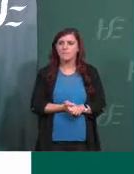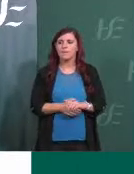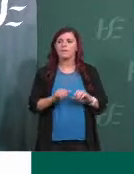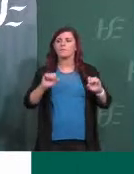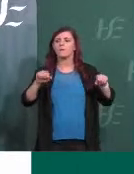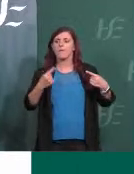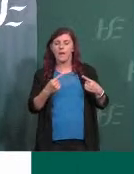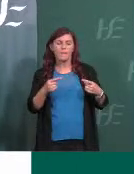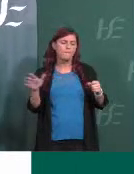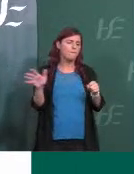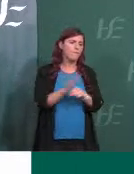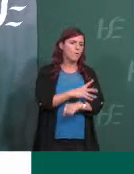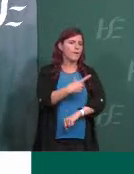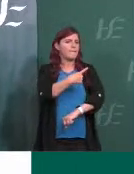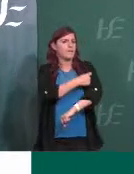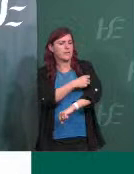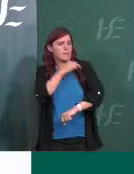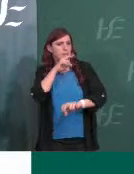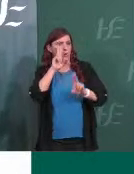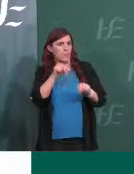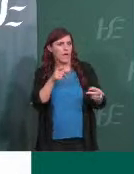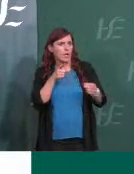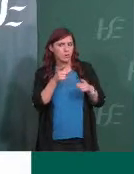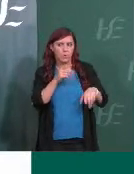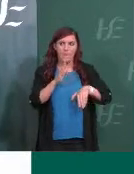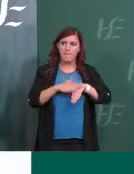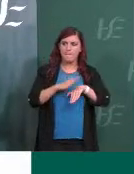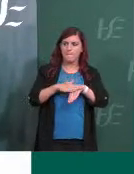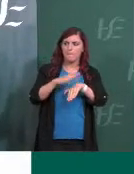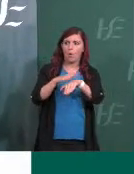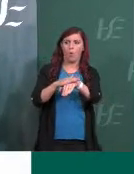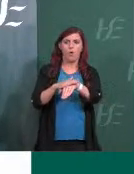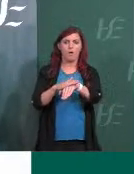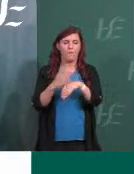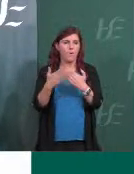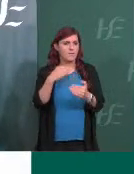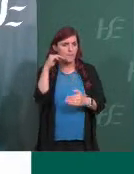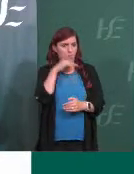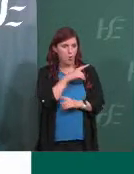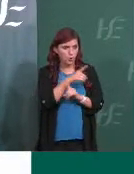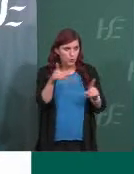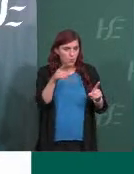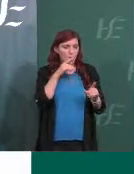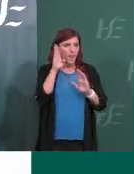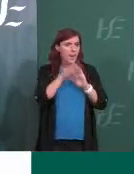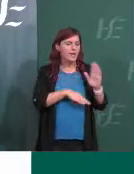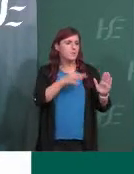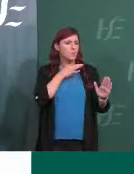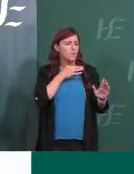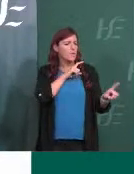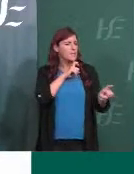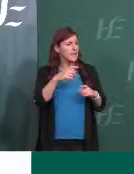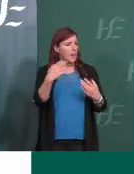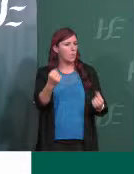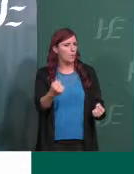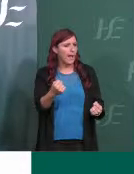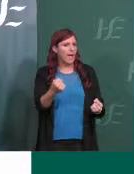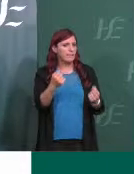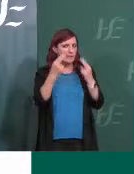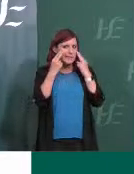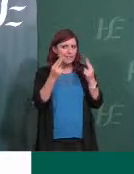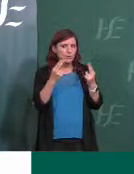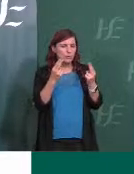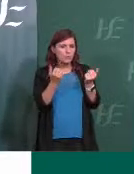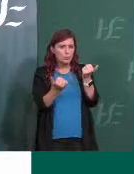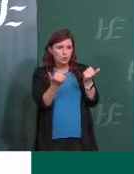fully vaccinated means you can do more of what's important to you with a lot less risk. But there is still a need to use judgment about what's